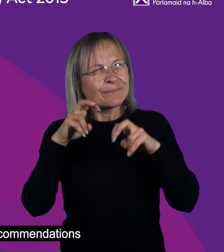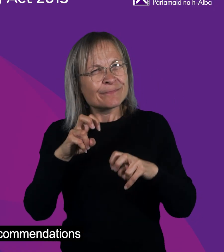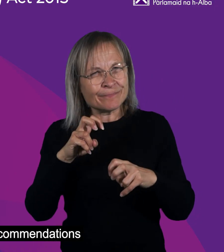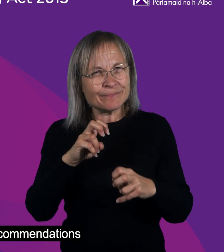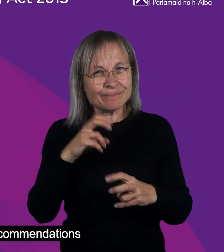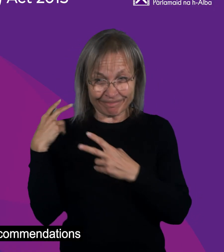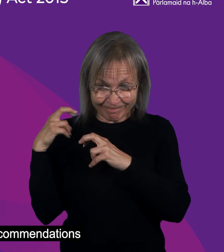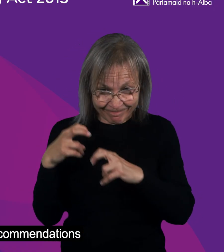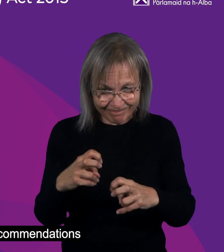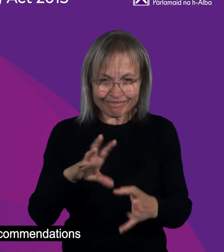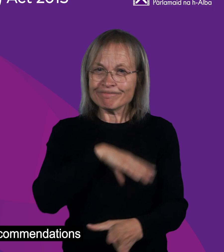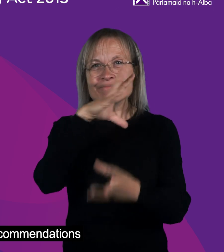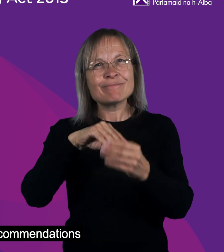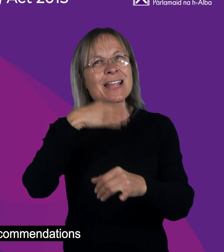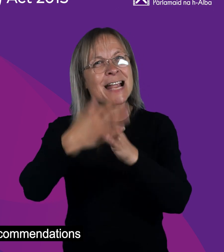Conclusion and recommendations.